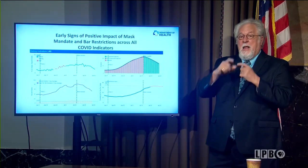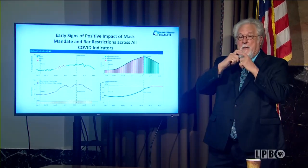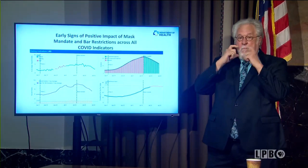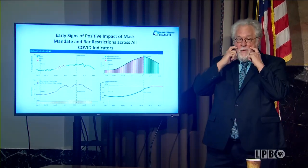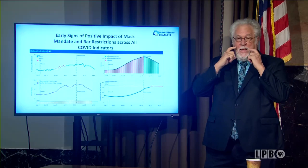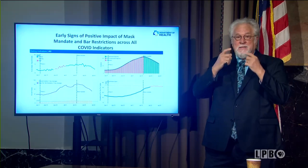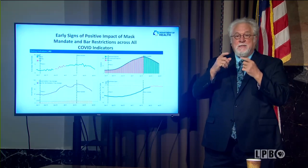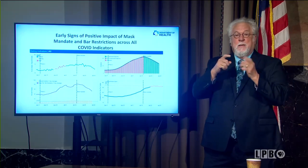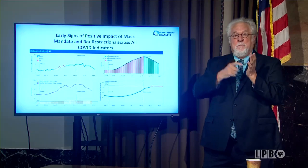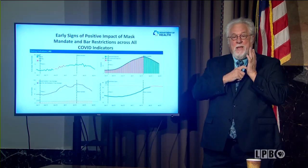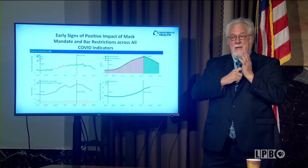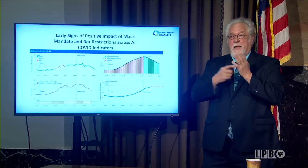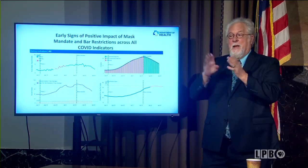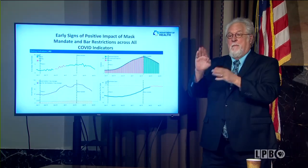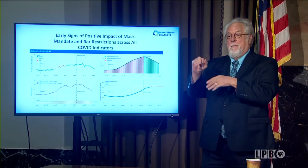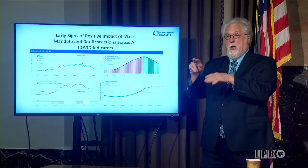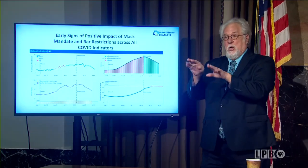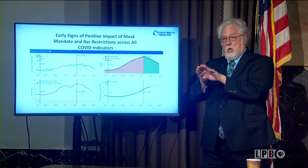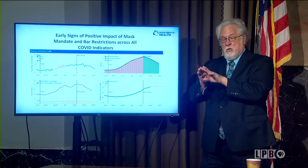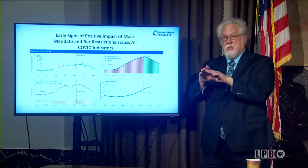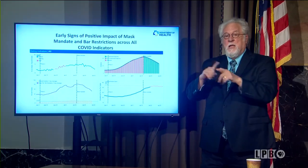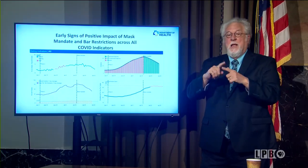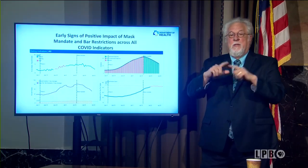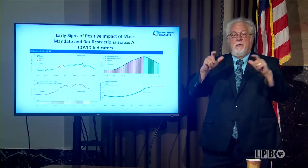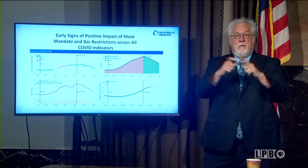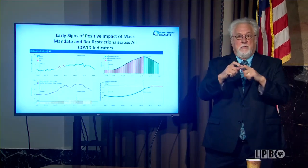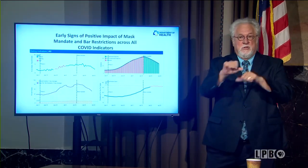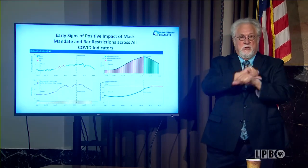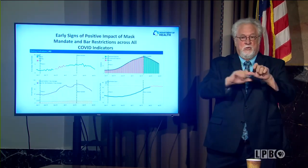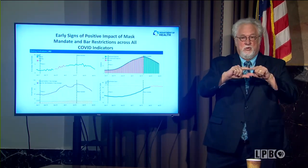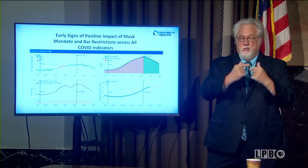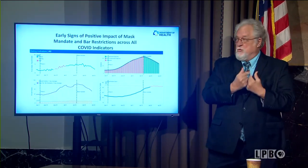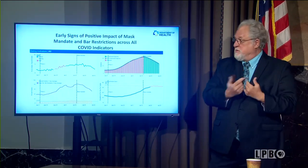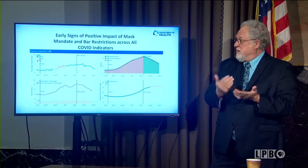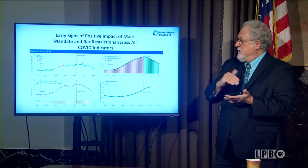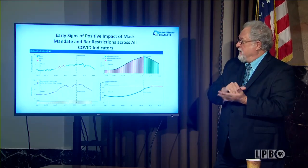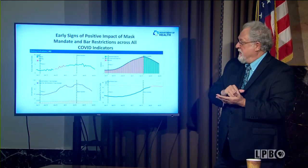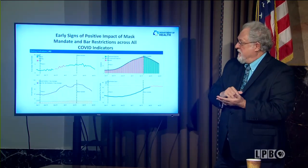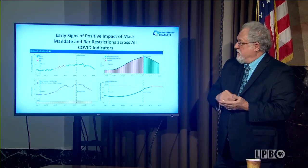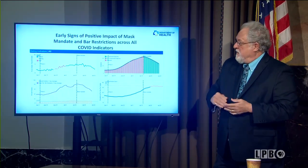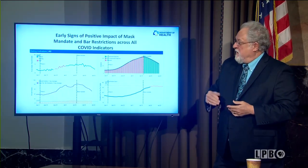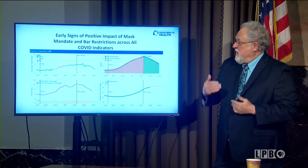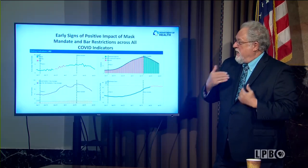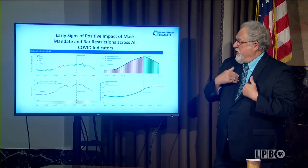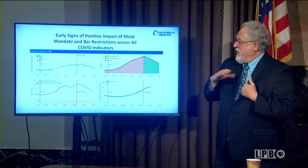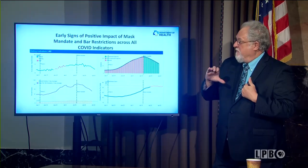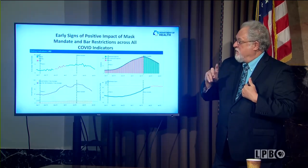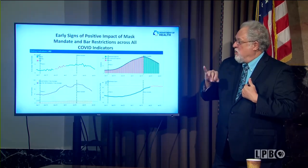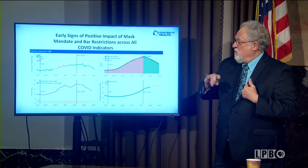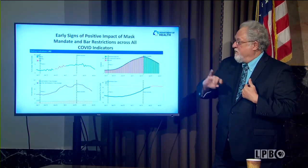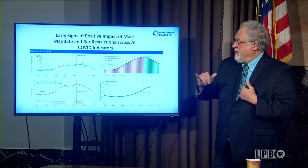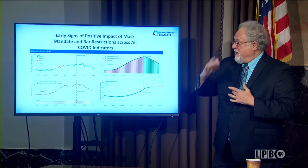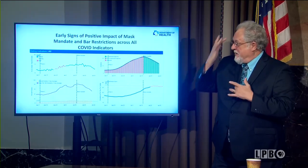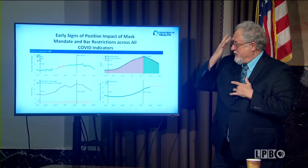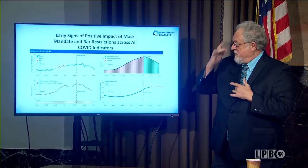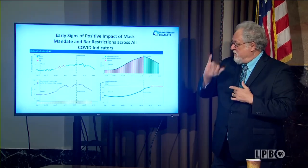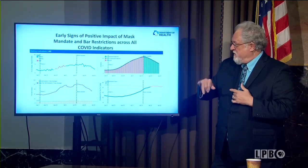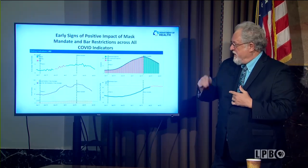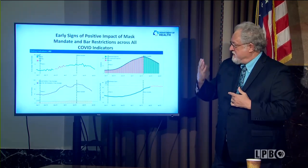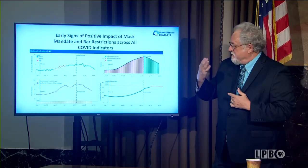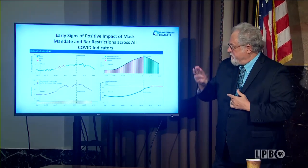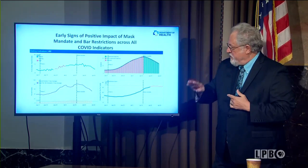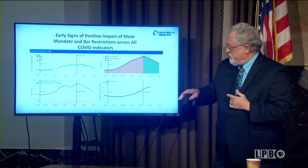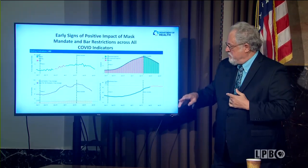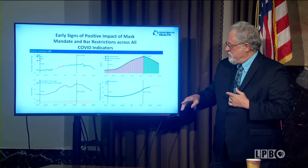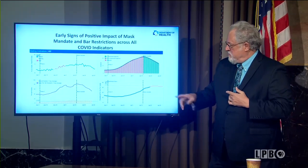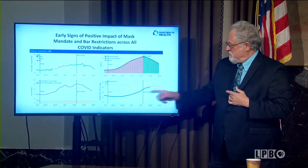bar closures, and gathering size limitations were changed. Again, to orient you, you've got COVID-like illness. That's the blue line with